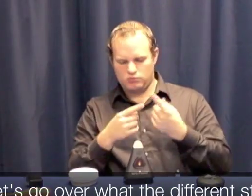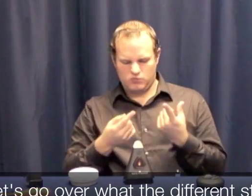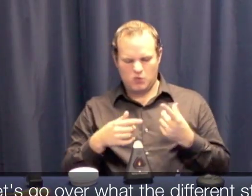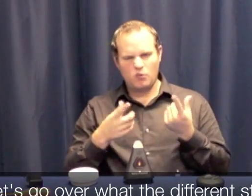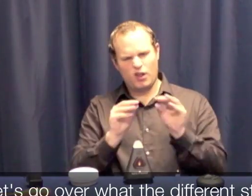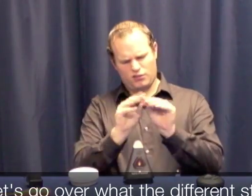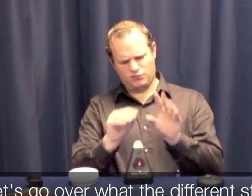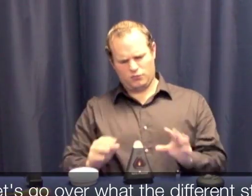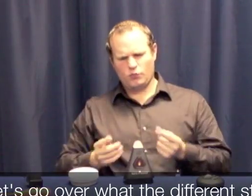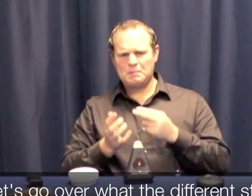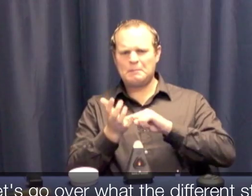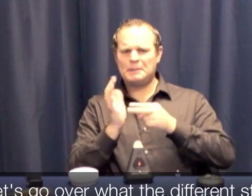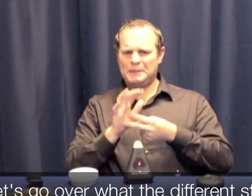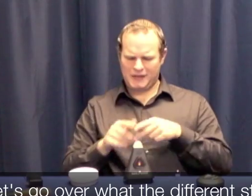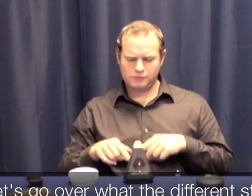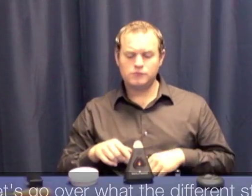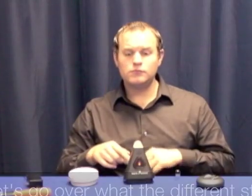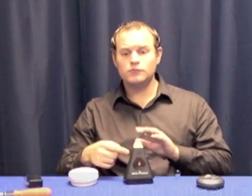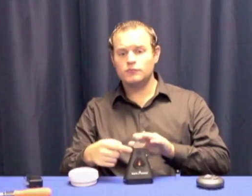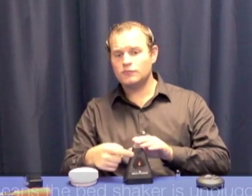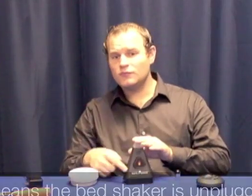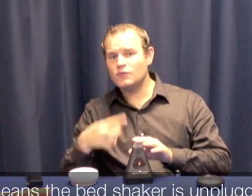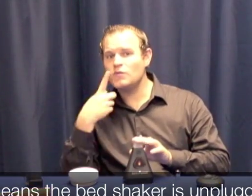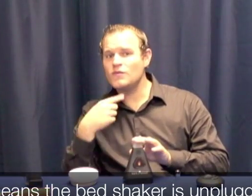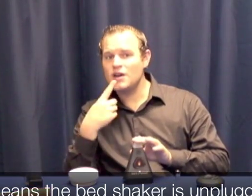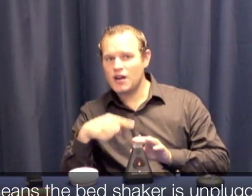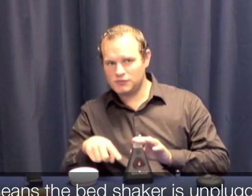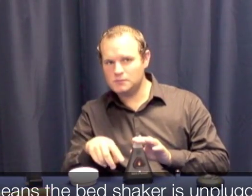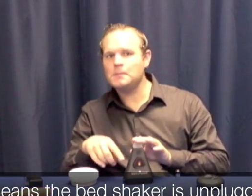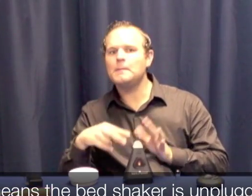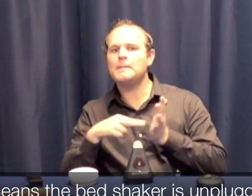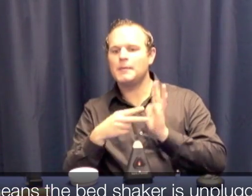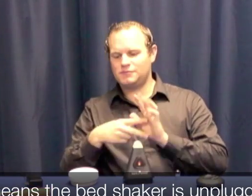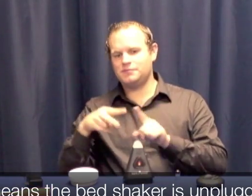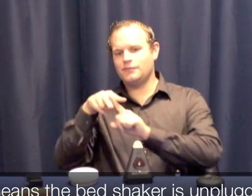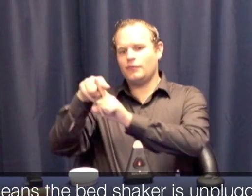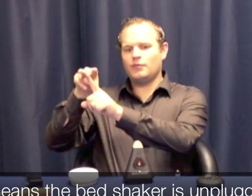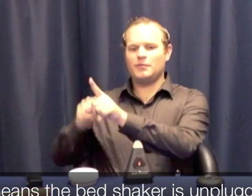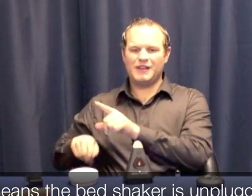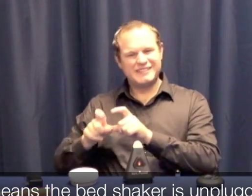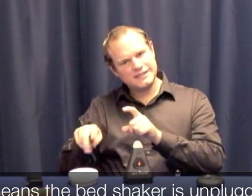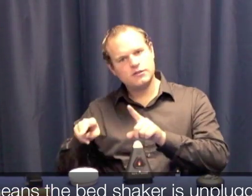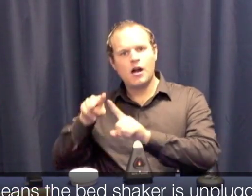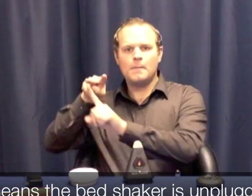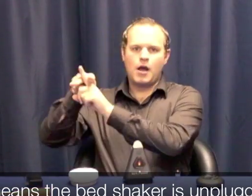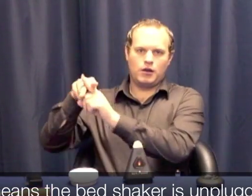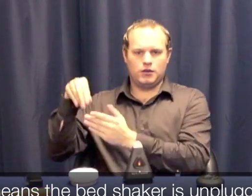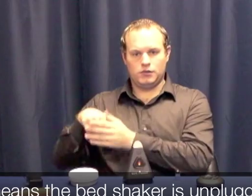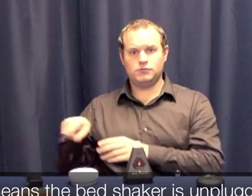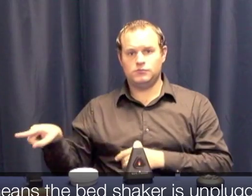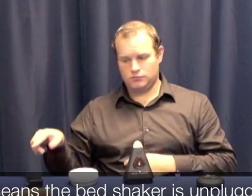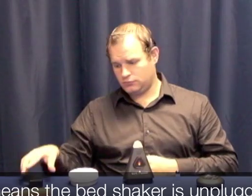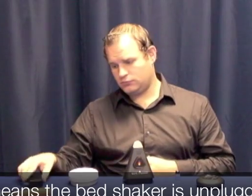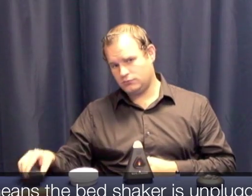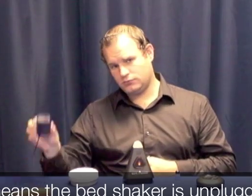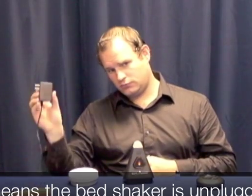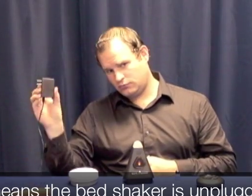Now let's go over what the different status lights mean on your SafeAwake. Red means the bed shaker is unplugged and needs to be reconnected